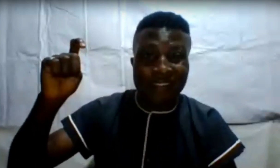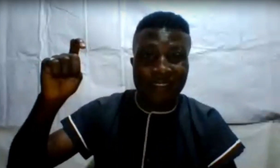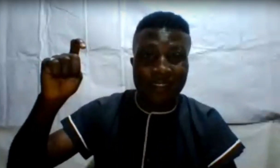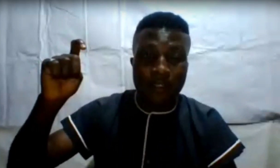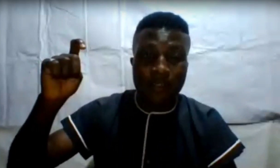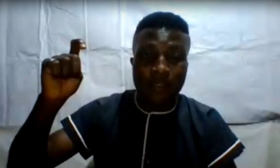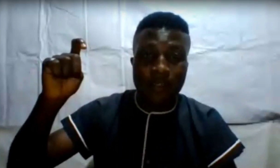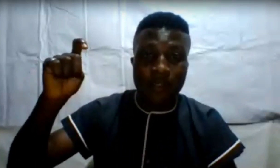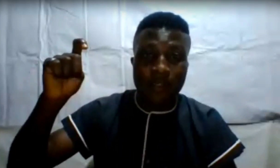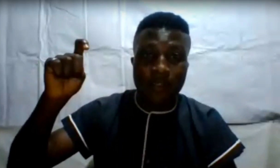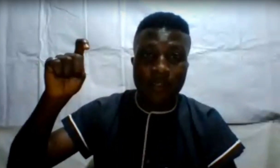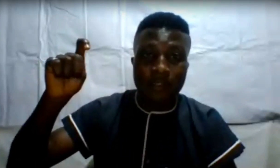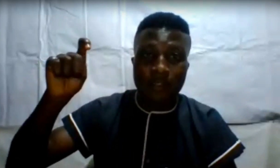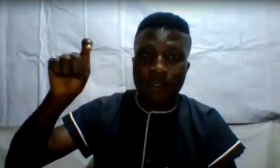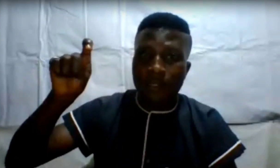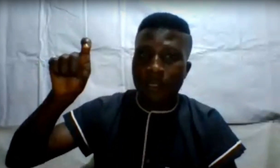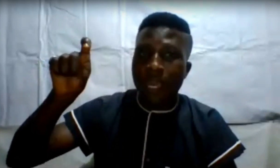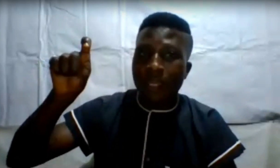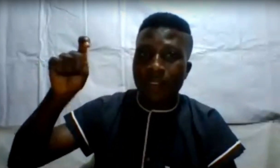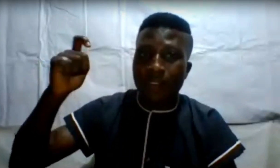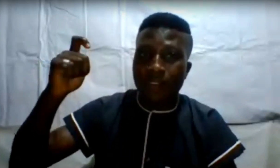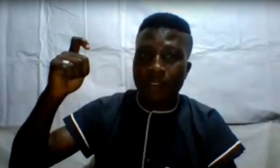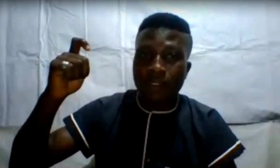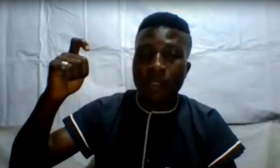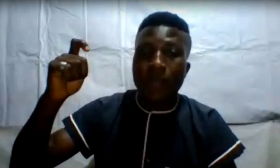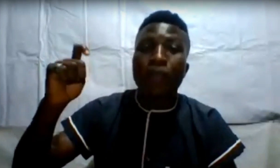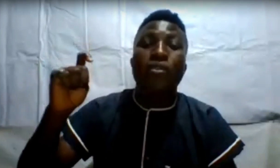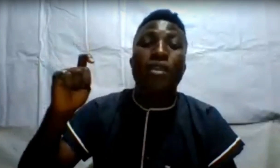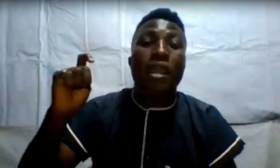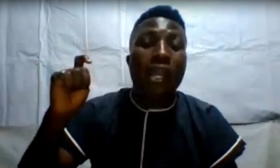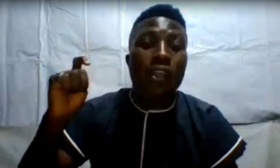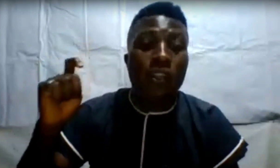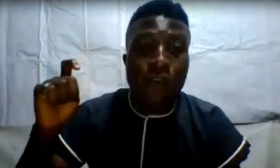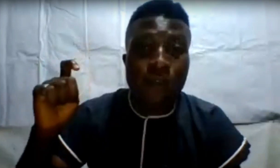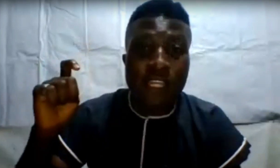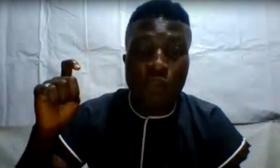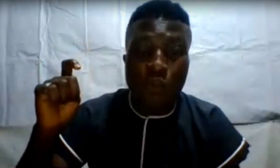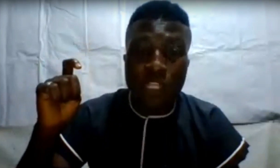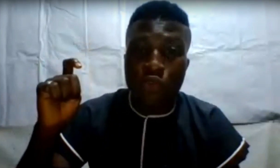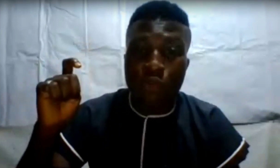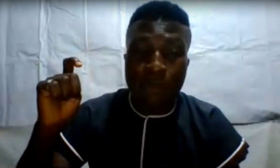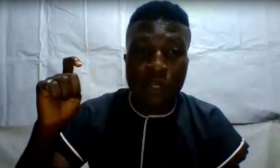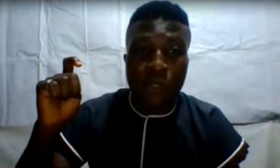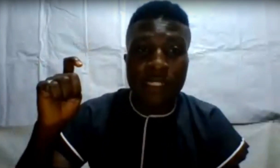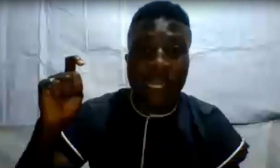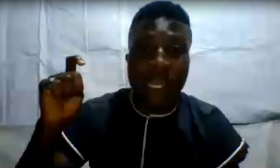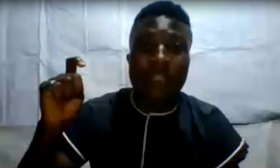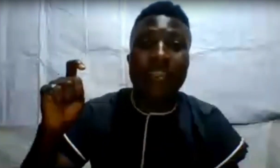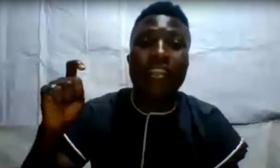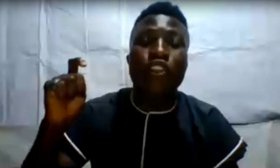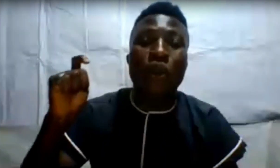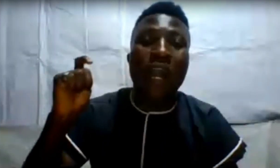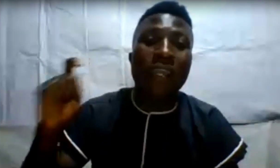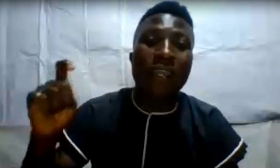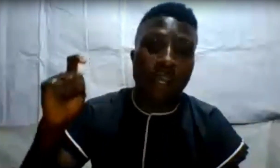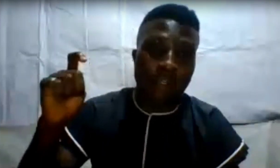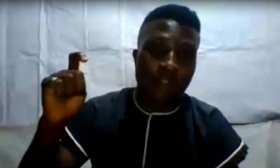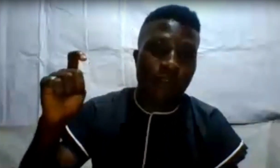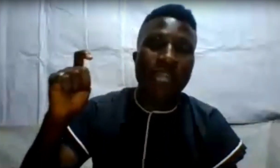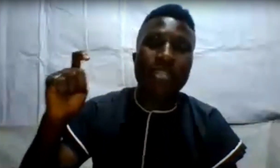X. Another very easy way to remember your letter X is your hanger, right? So if you want to hang your clothes, this is